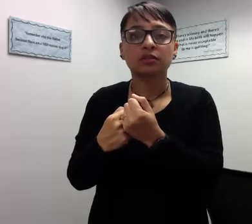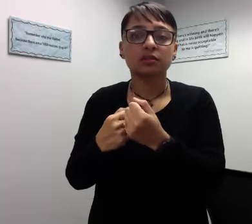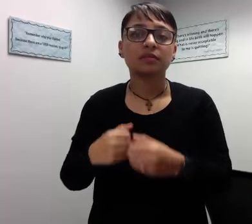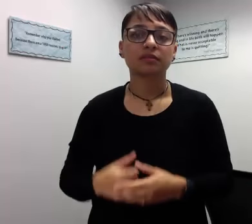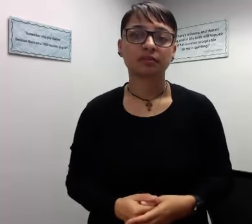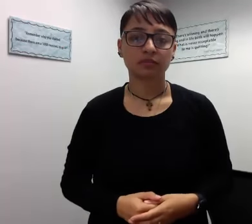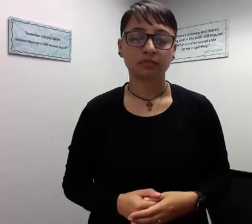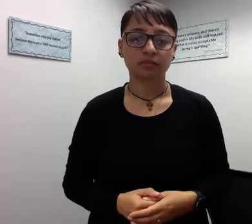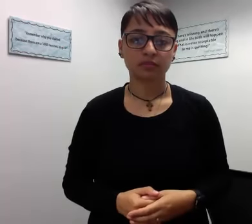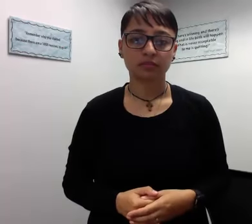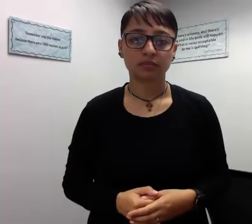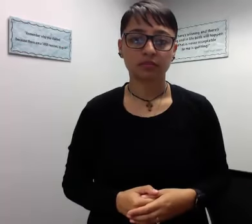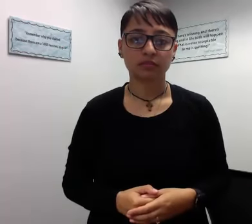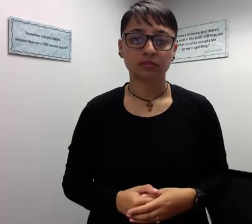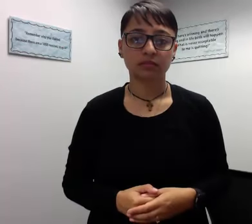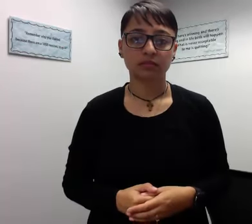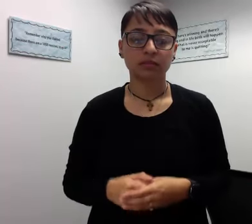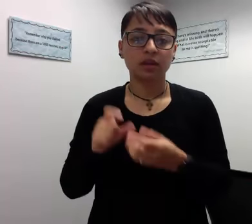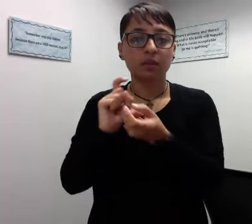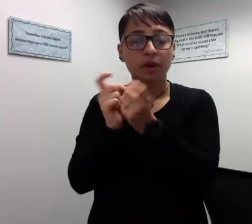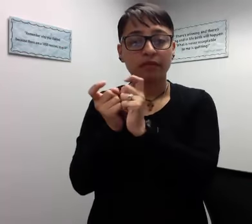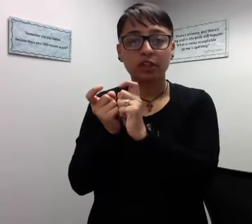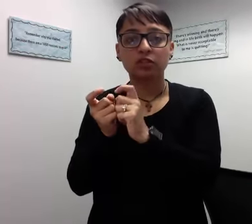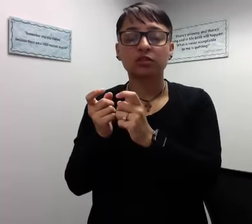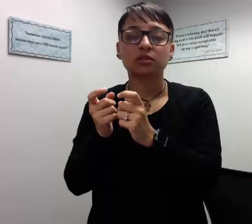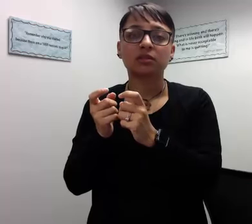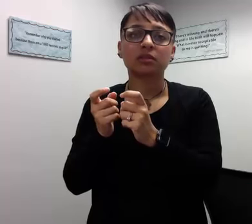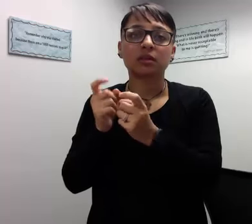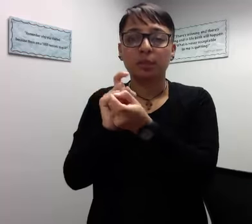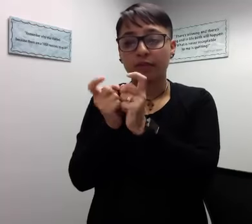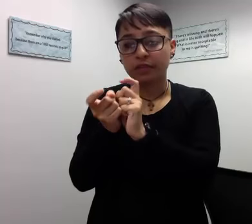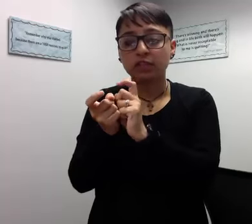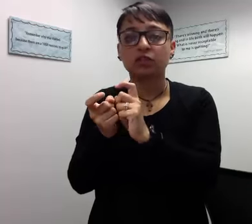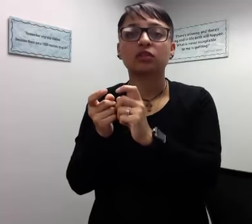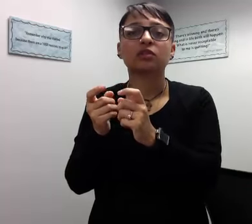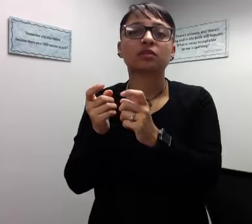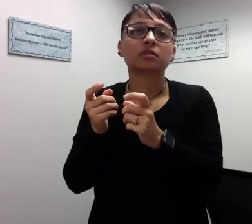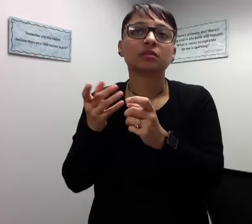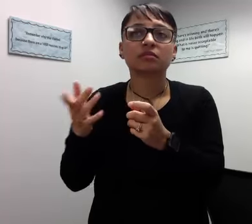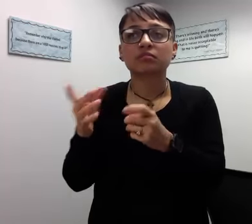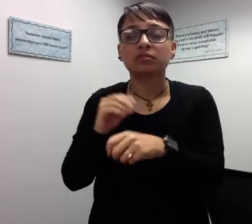changes what your child is learning. So, for example, if your child has trouble reading